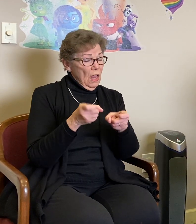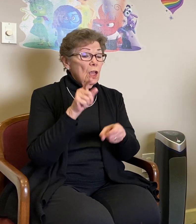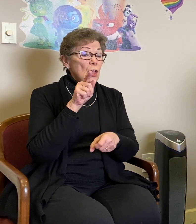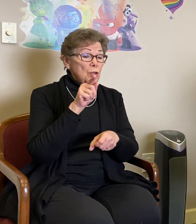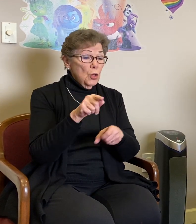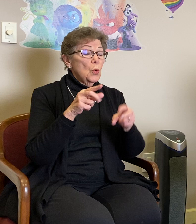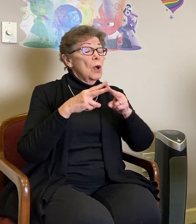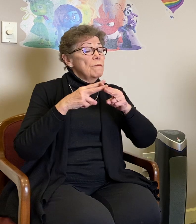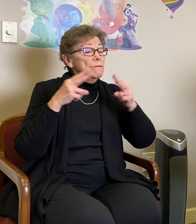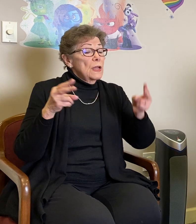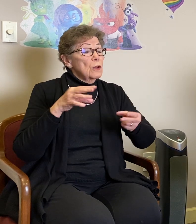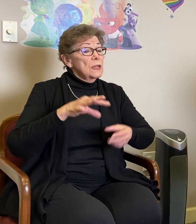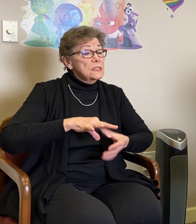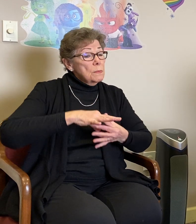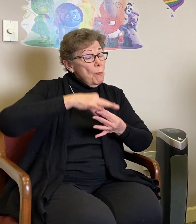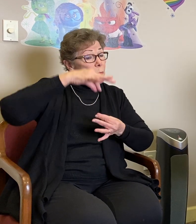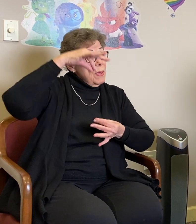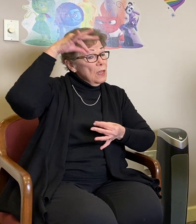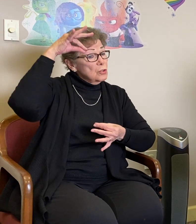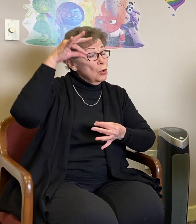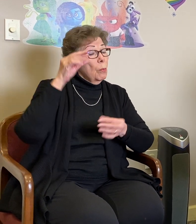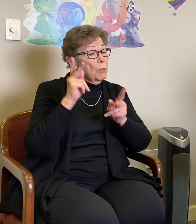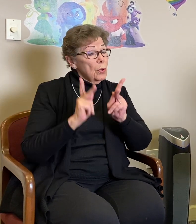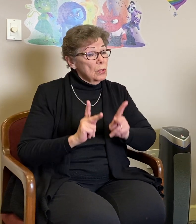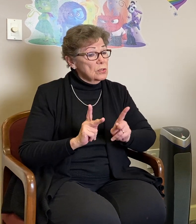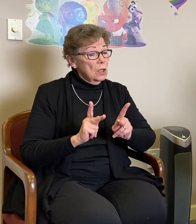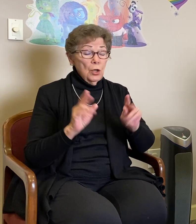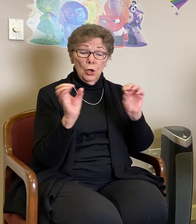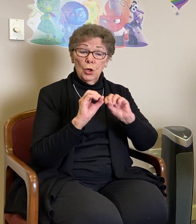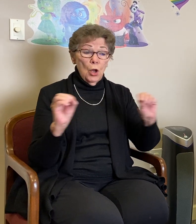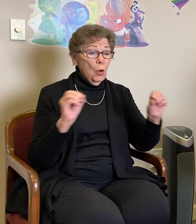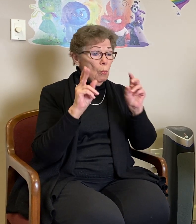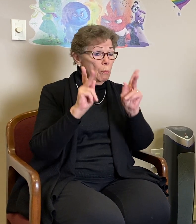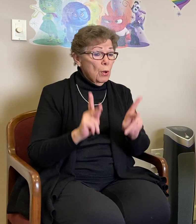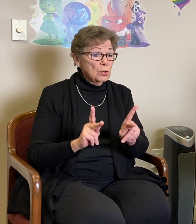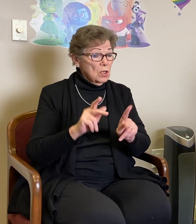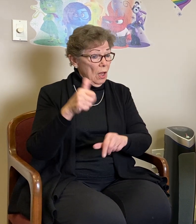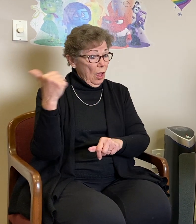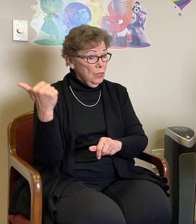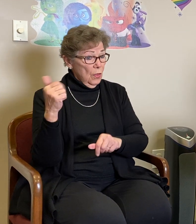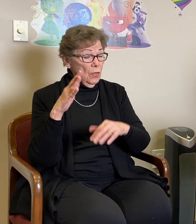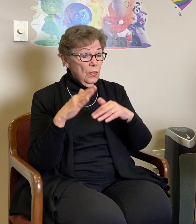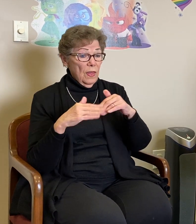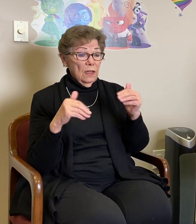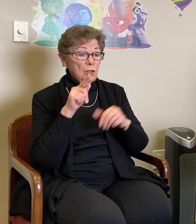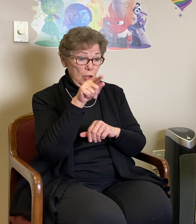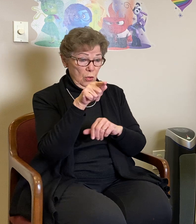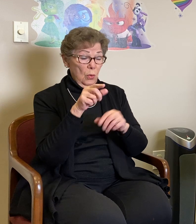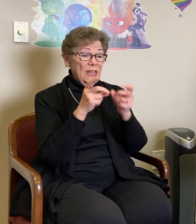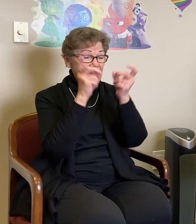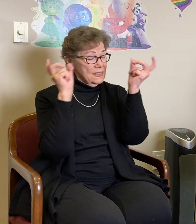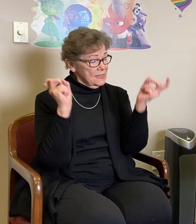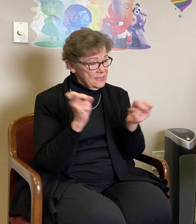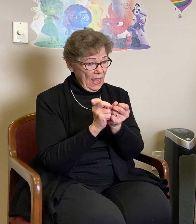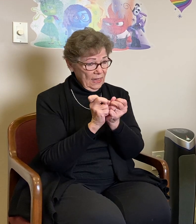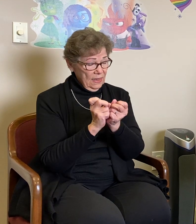are very special. There is no one exactly like you.